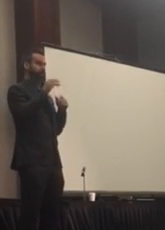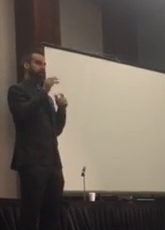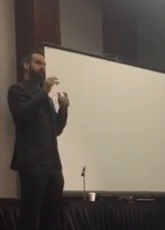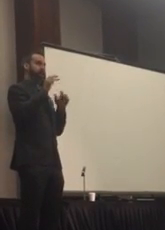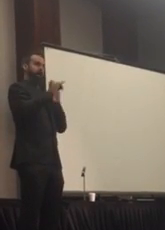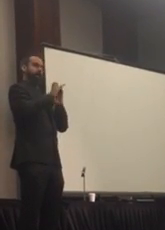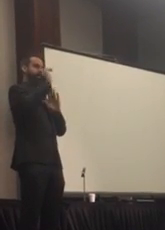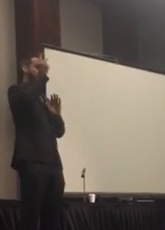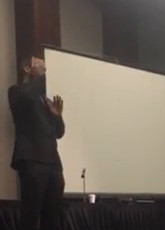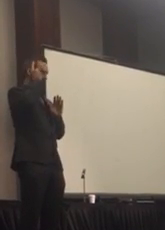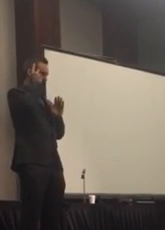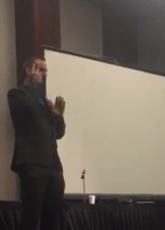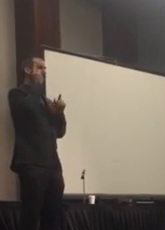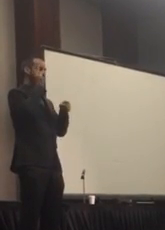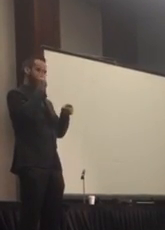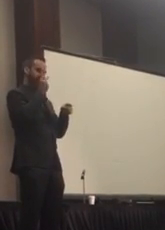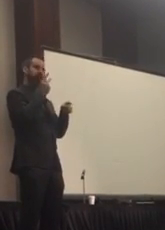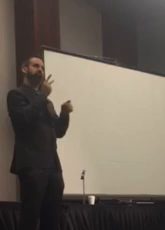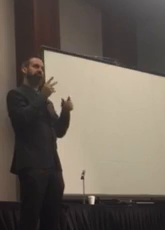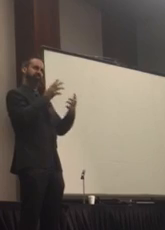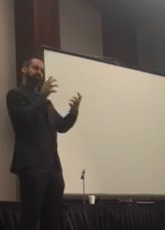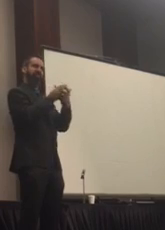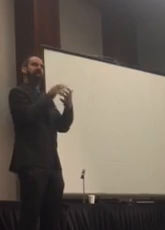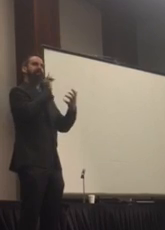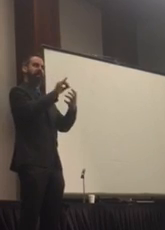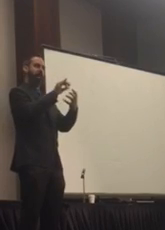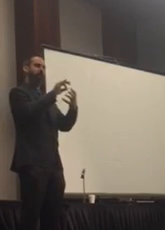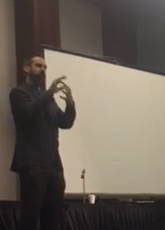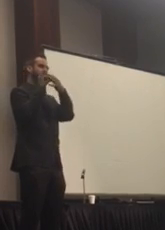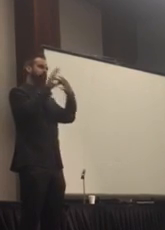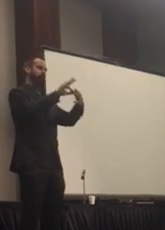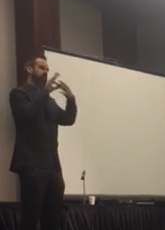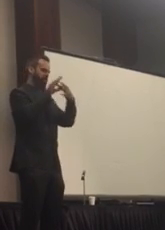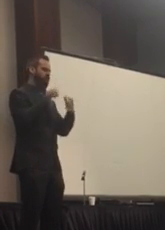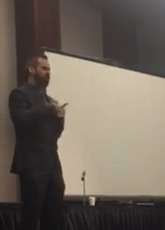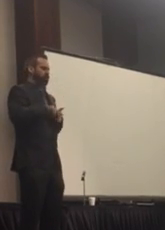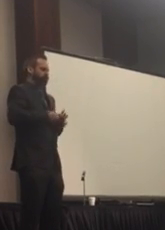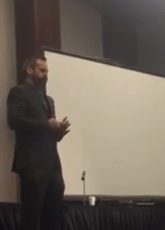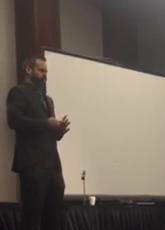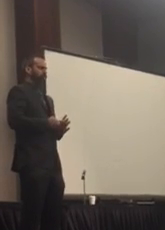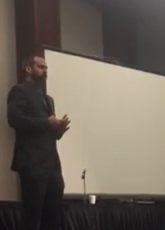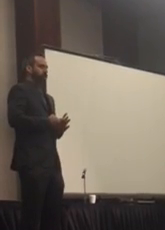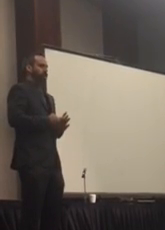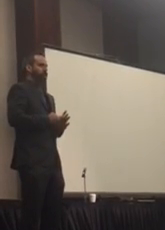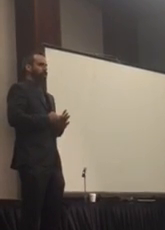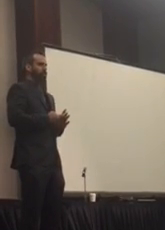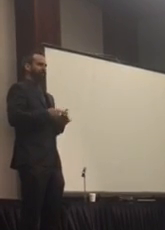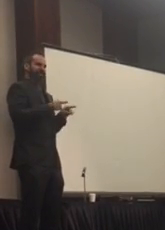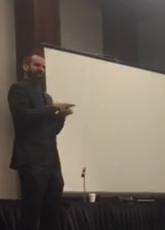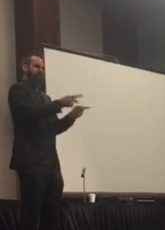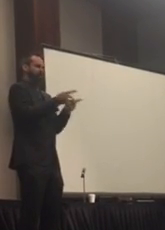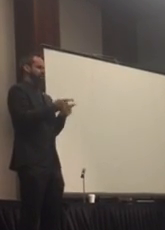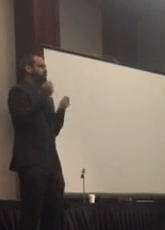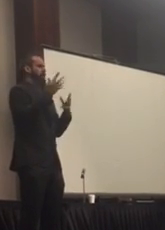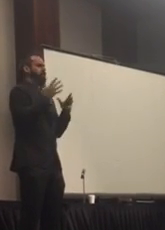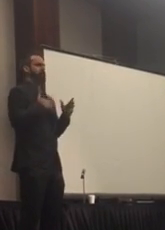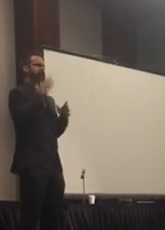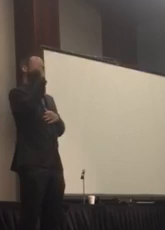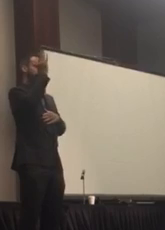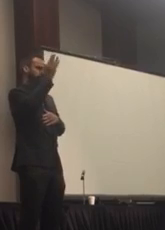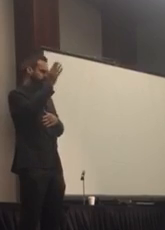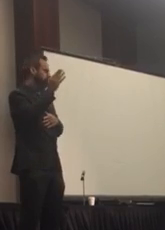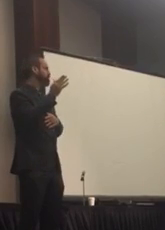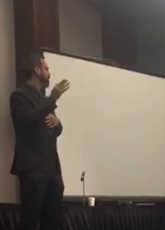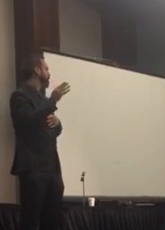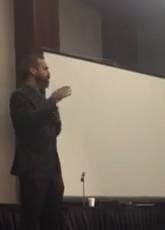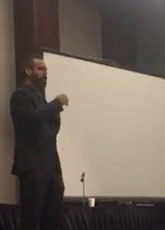fits very well within that sort of paradigm. So I'm gonna start in the place where I've been starting a lot of my lectures lately, and then sort of ease